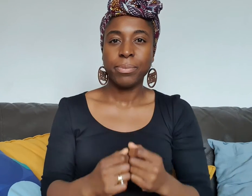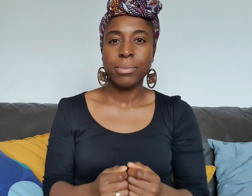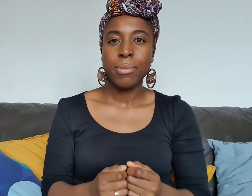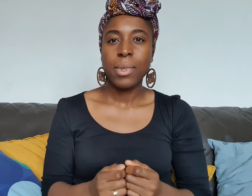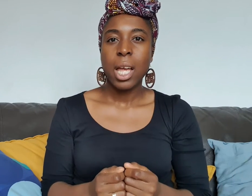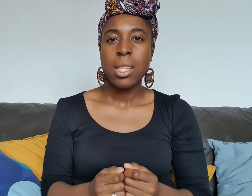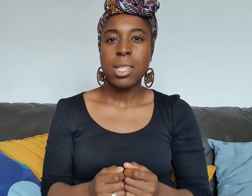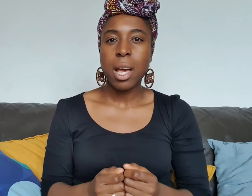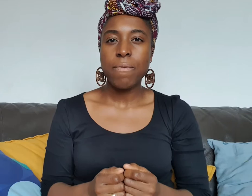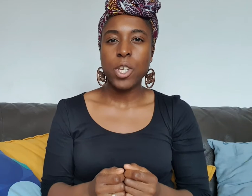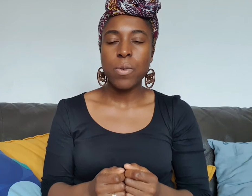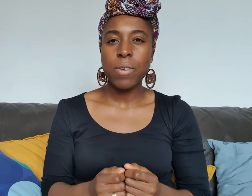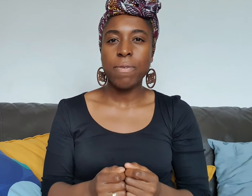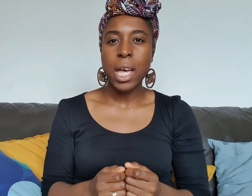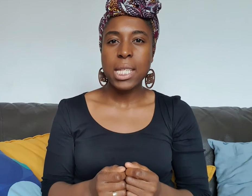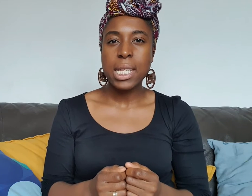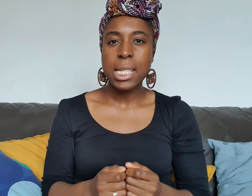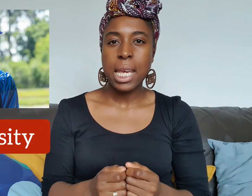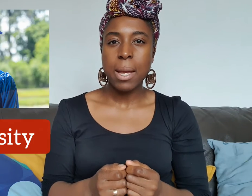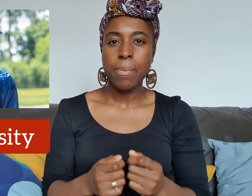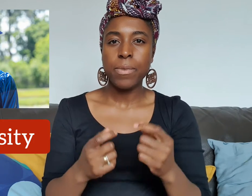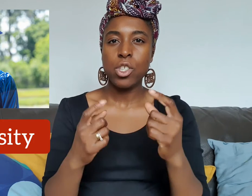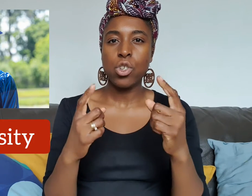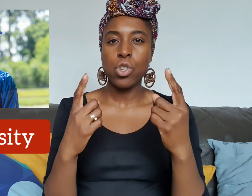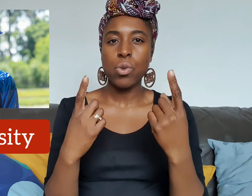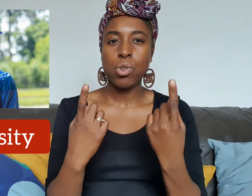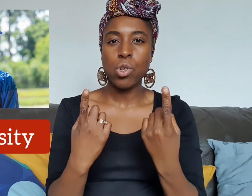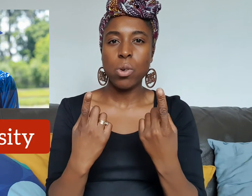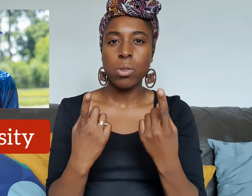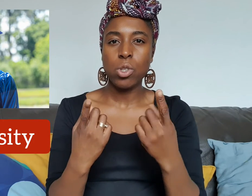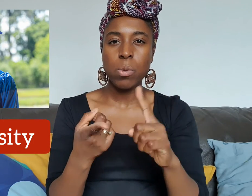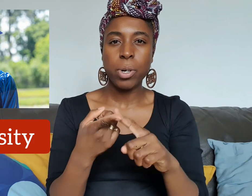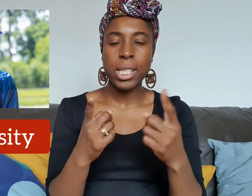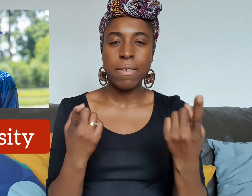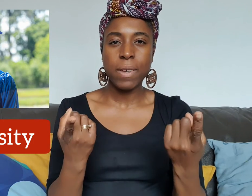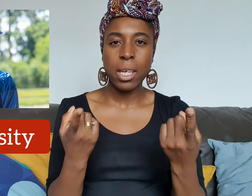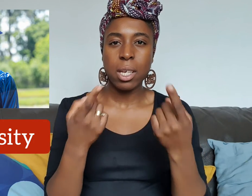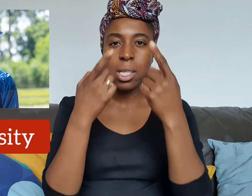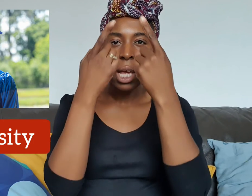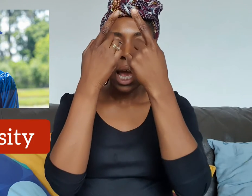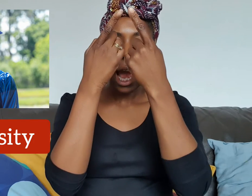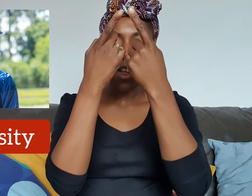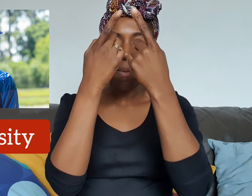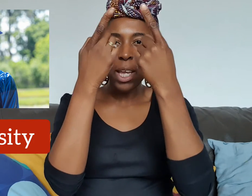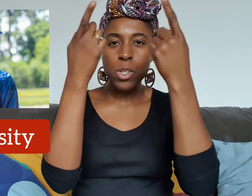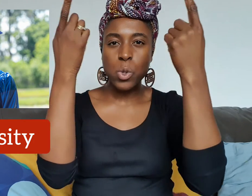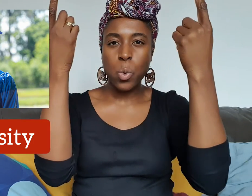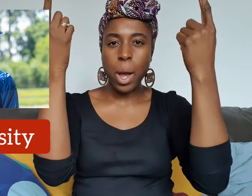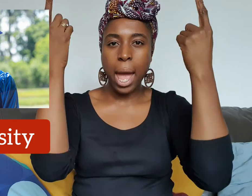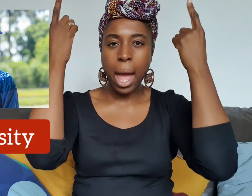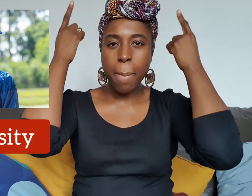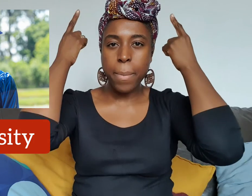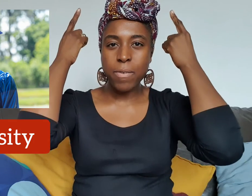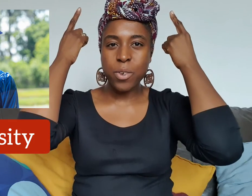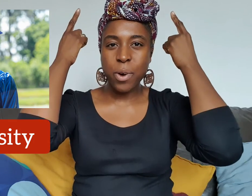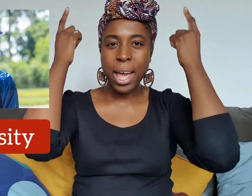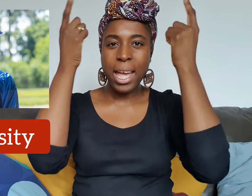The sign for university is you use your two pointing fingers and you make a square above your head.